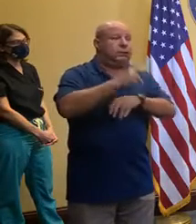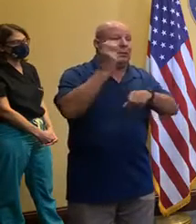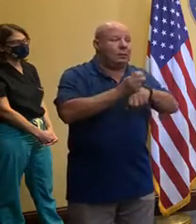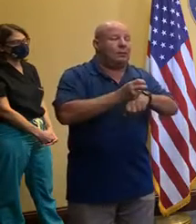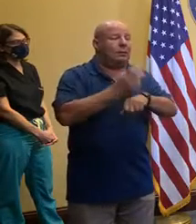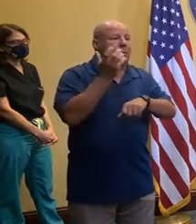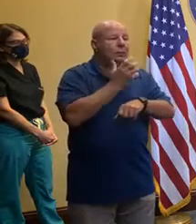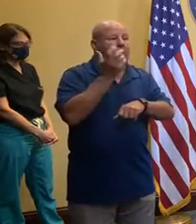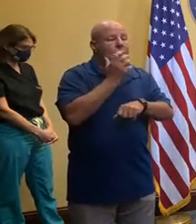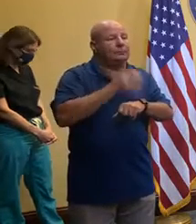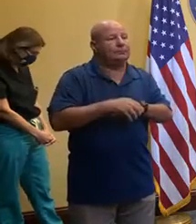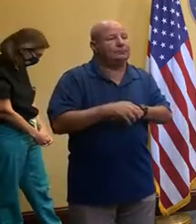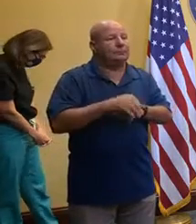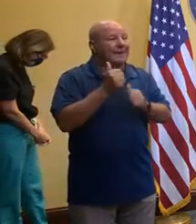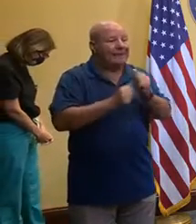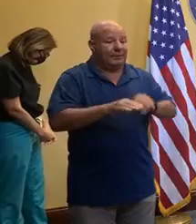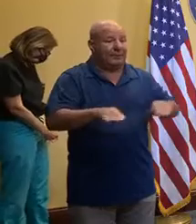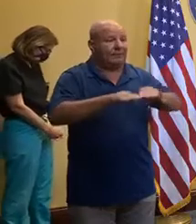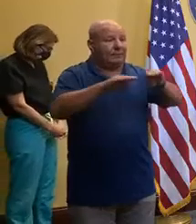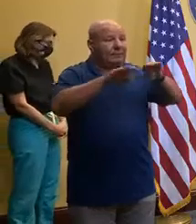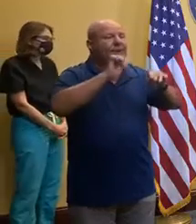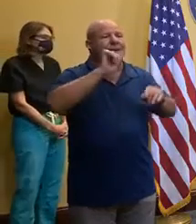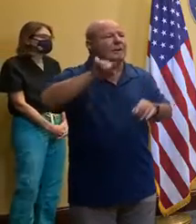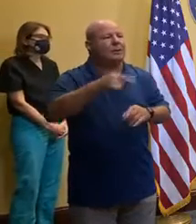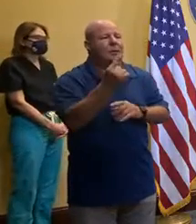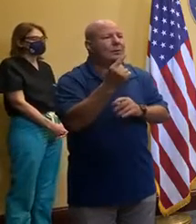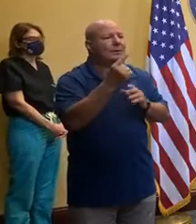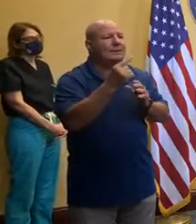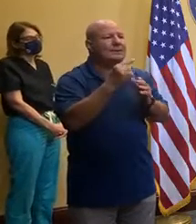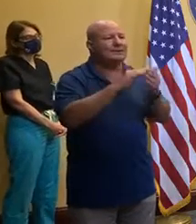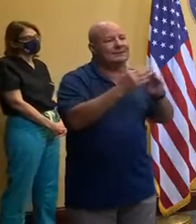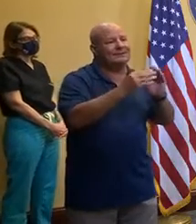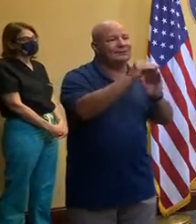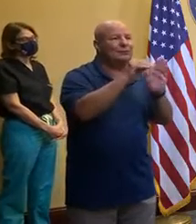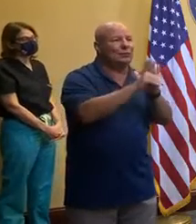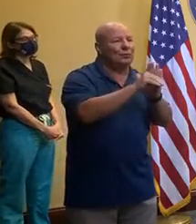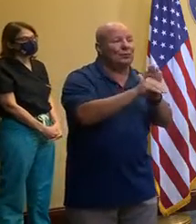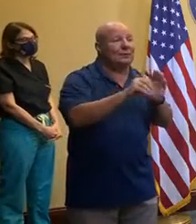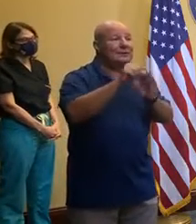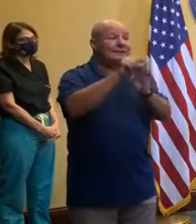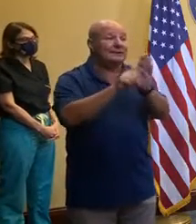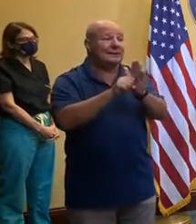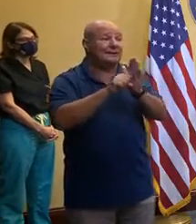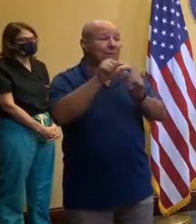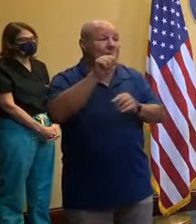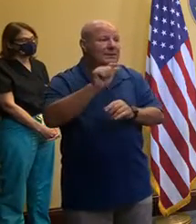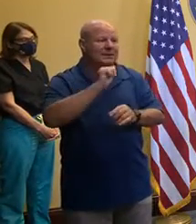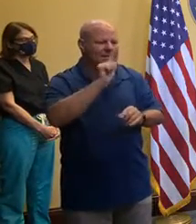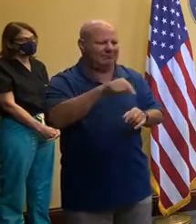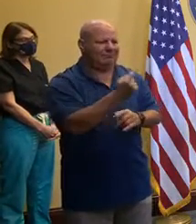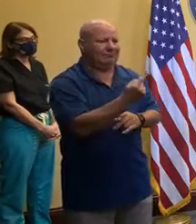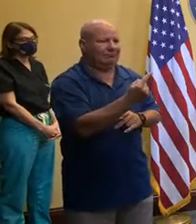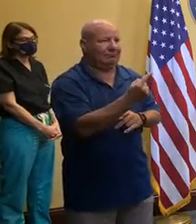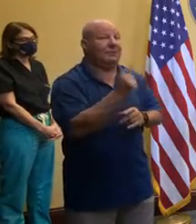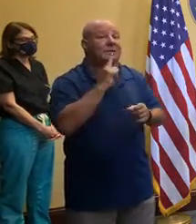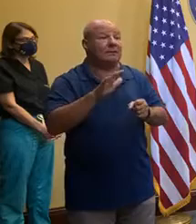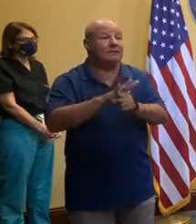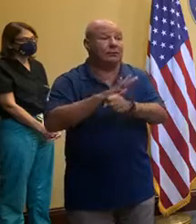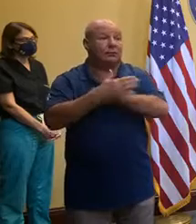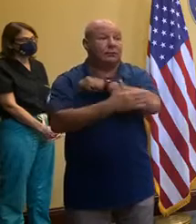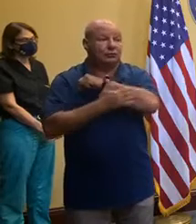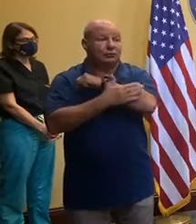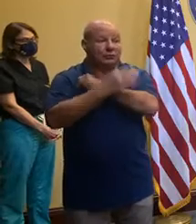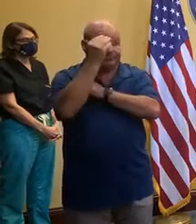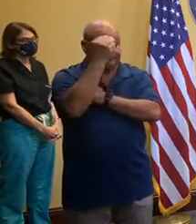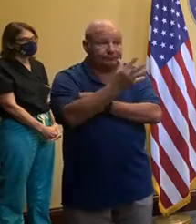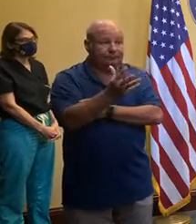level, and not just the city of New Orleans or the state of Louisiana. It is the entire country.